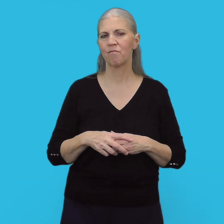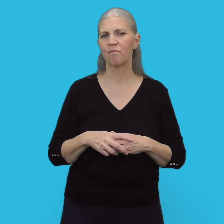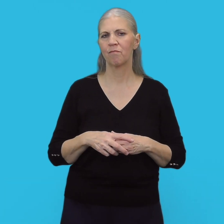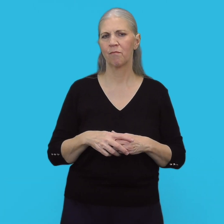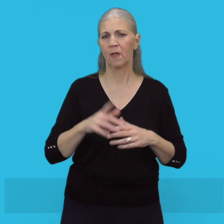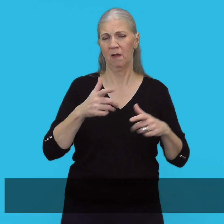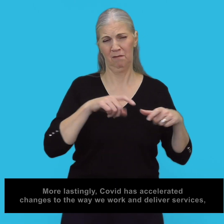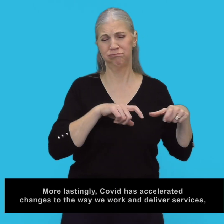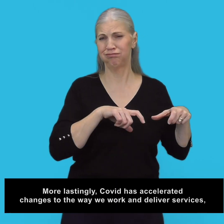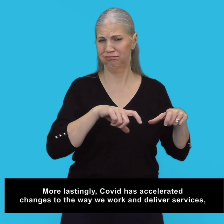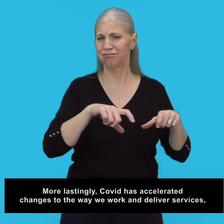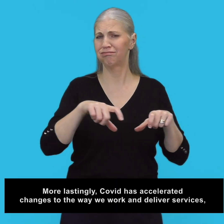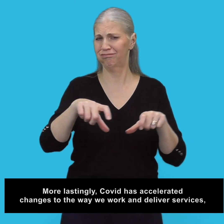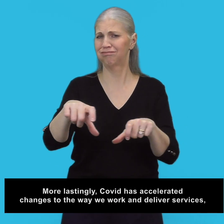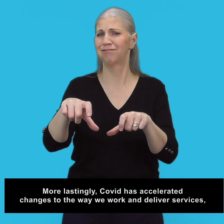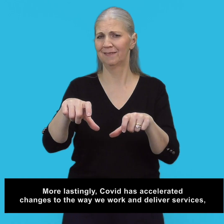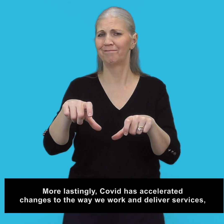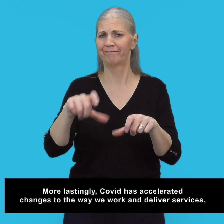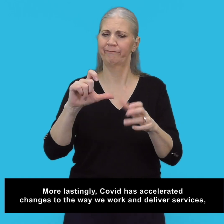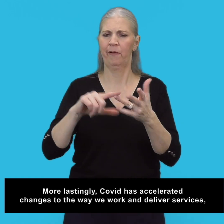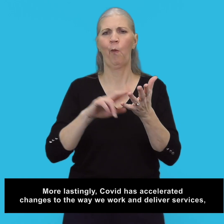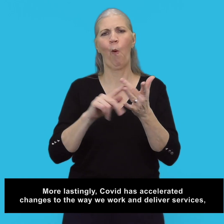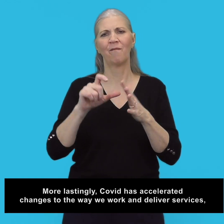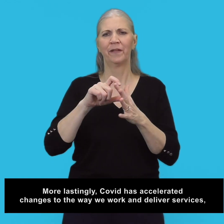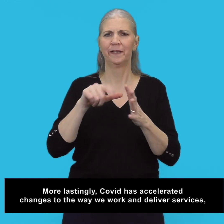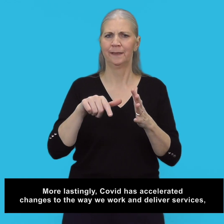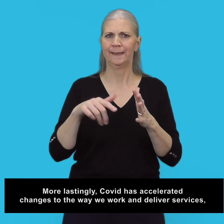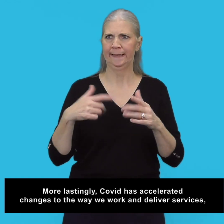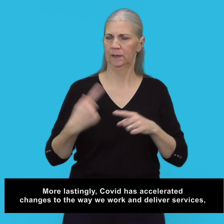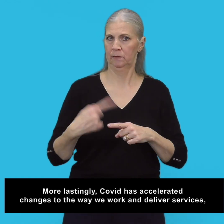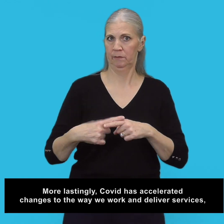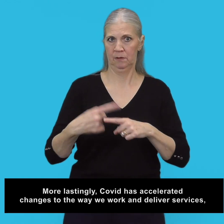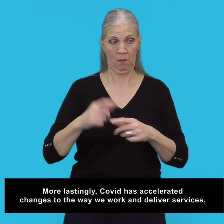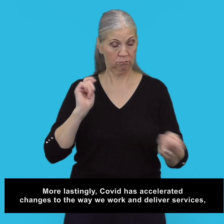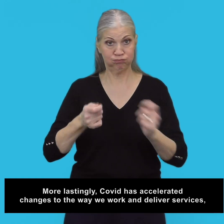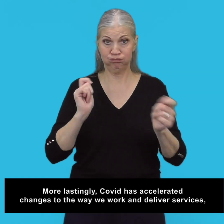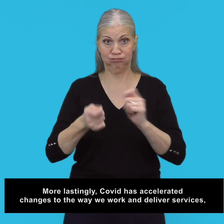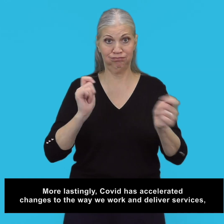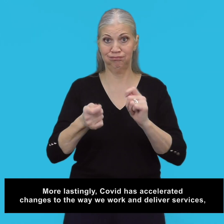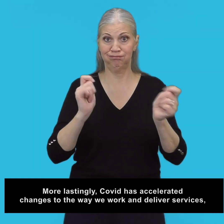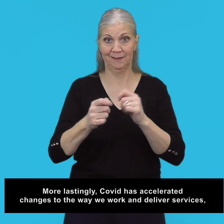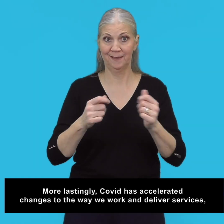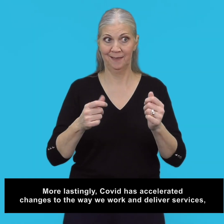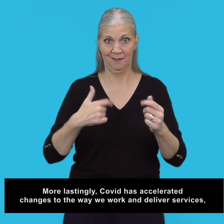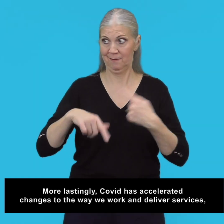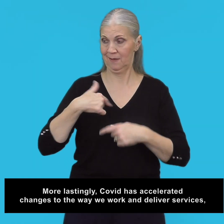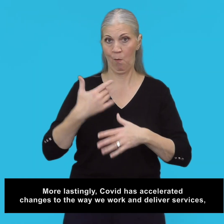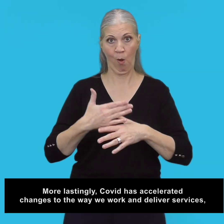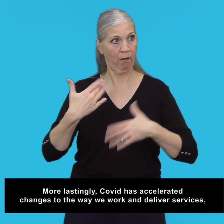More lastingly, COVID has accelerated changes to the way we work and deliver services,